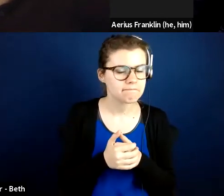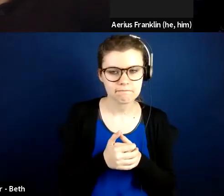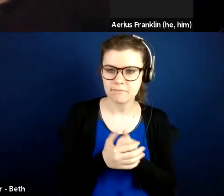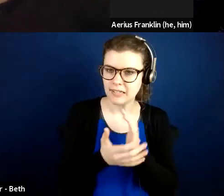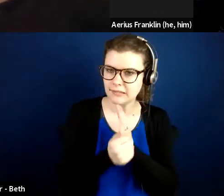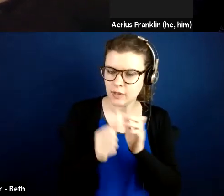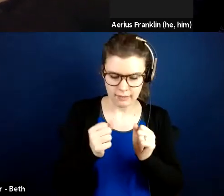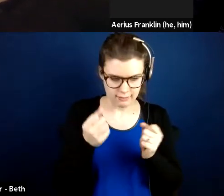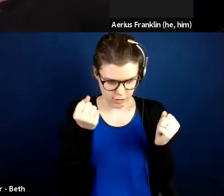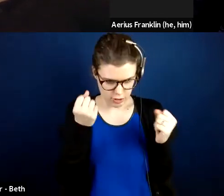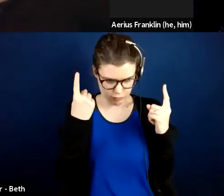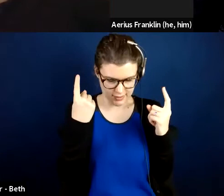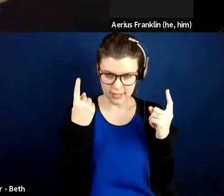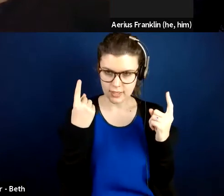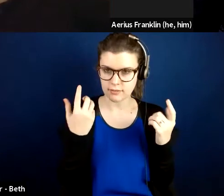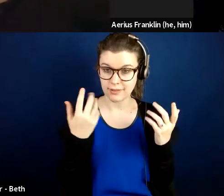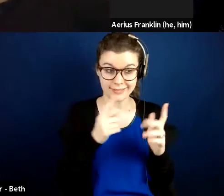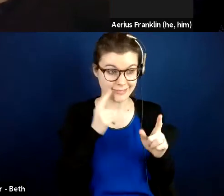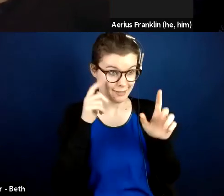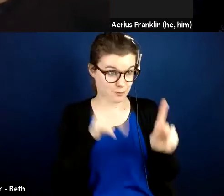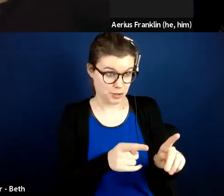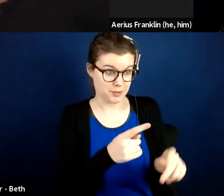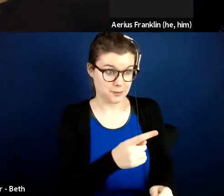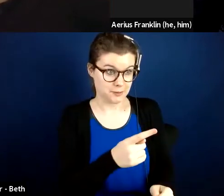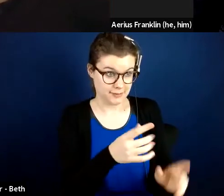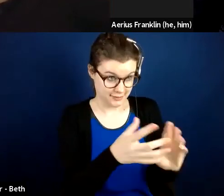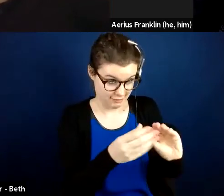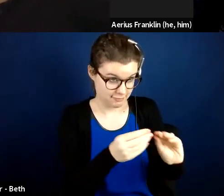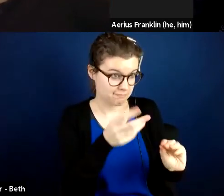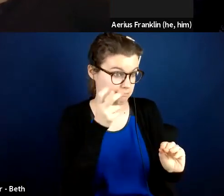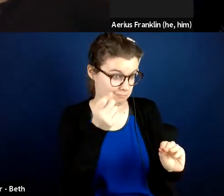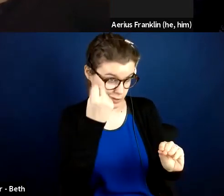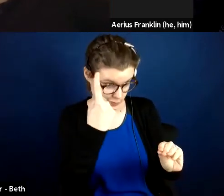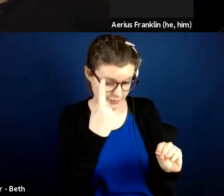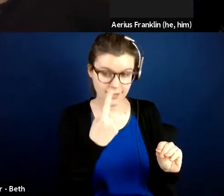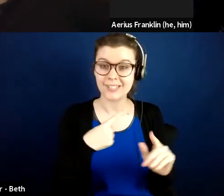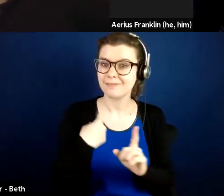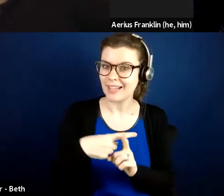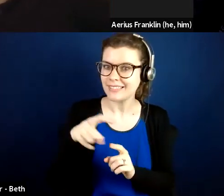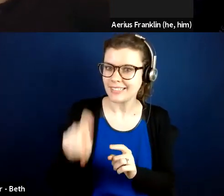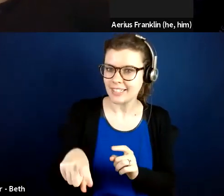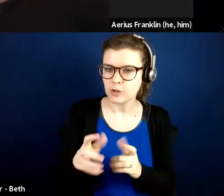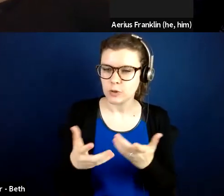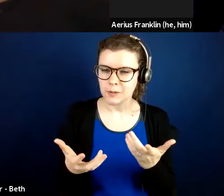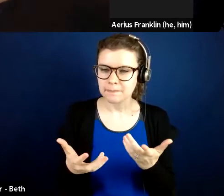understand what the deaf individual is saying to them, and then they need to be able to